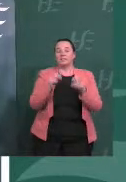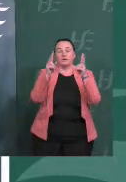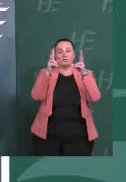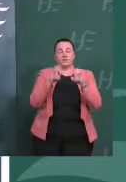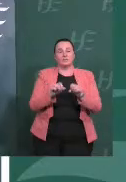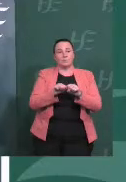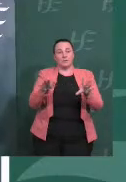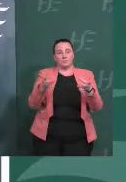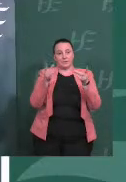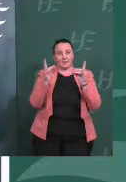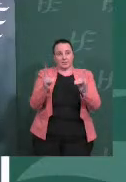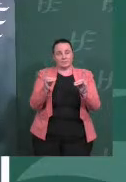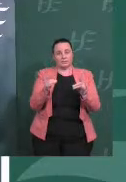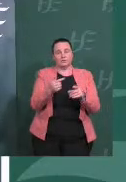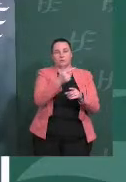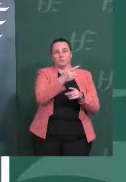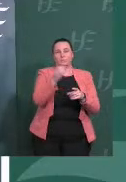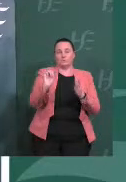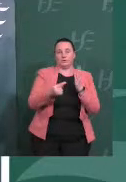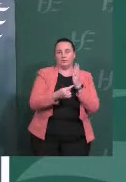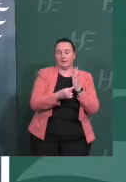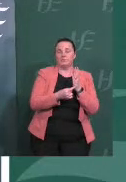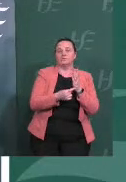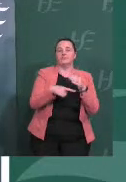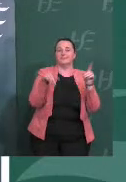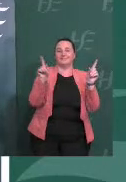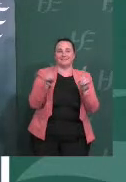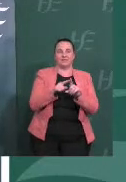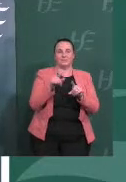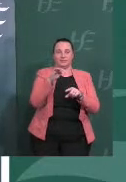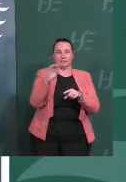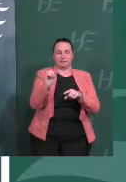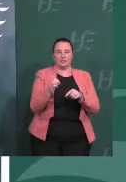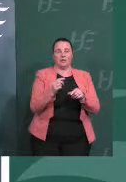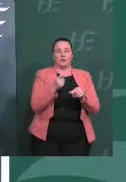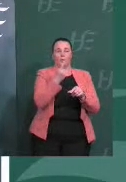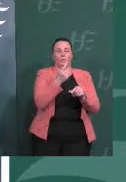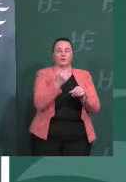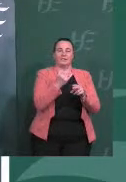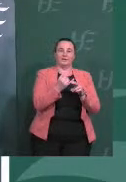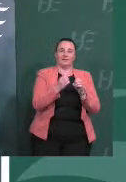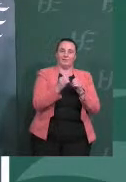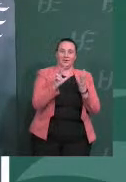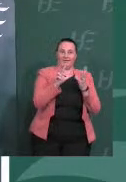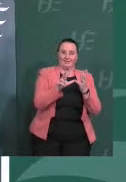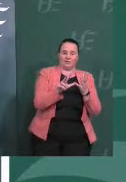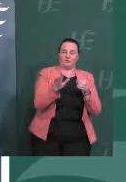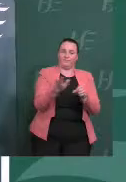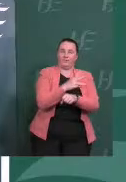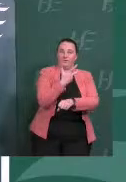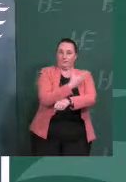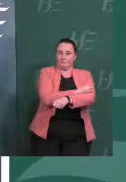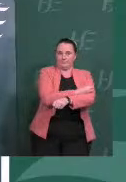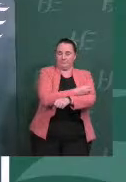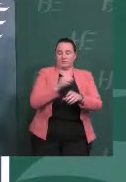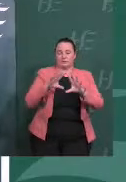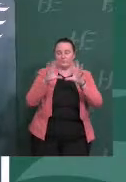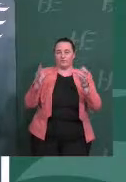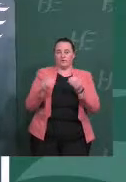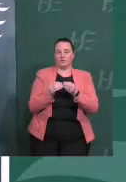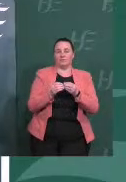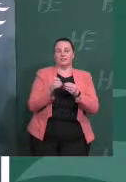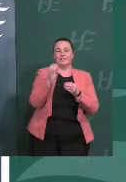Health England, they've had over 200,000 Delta cases, and of those, 1 in 8 were fully vaccinated. And of the total